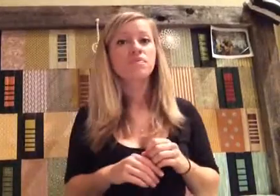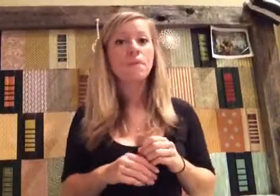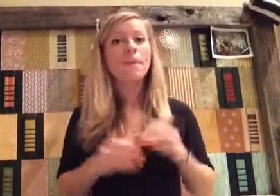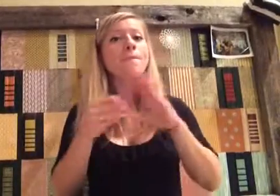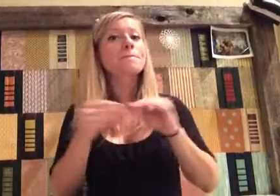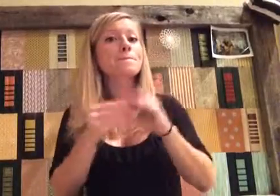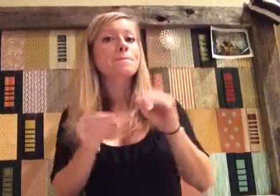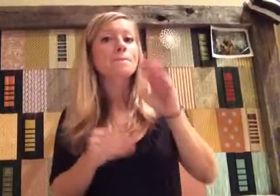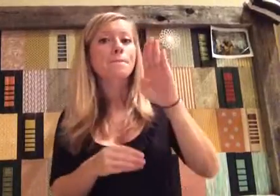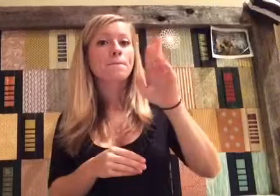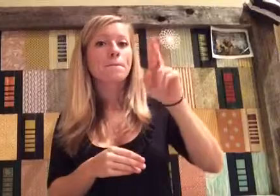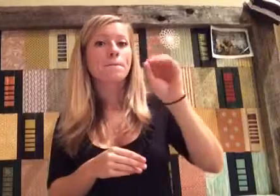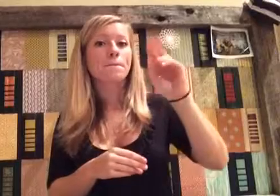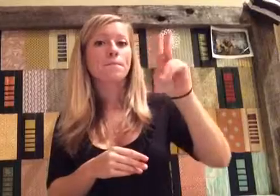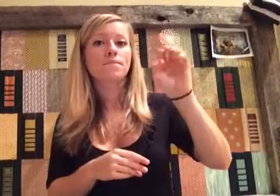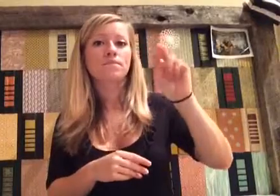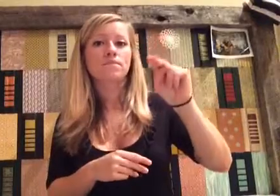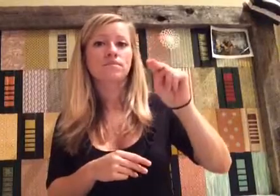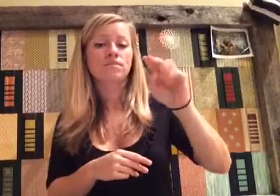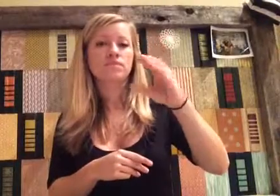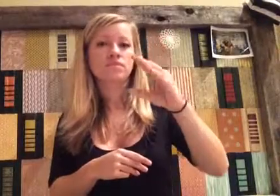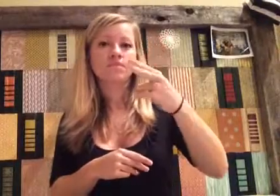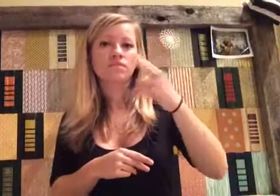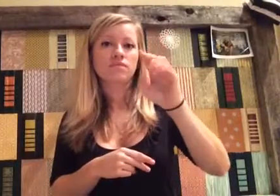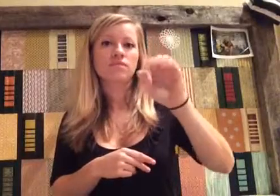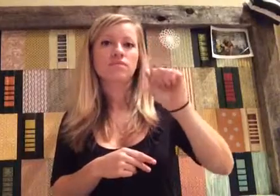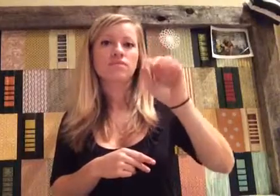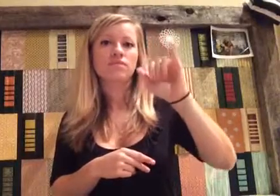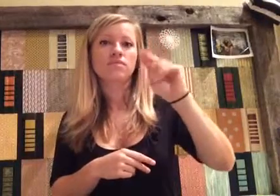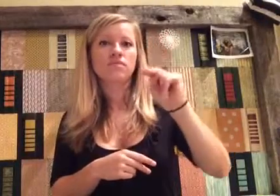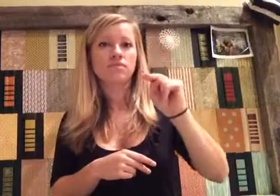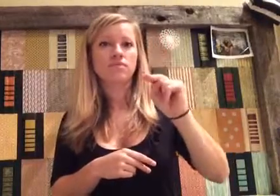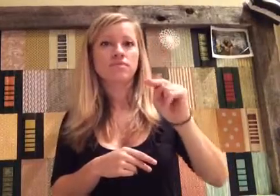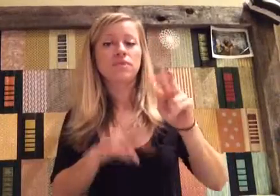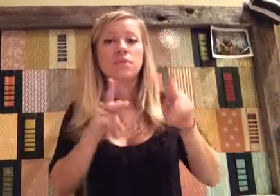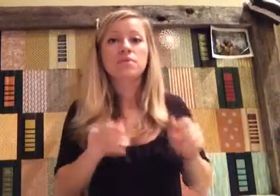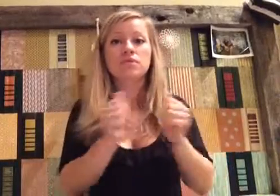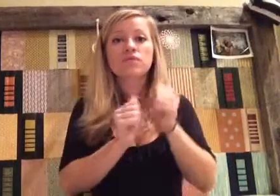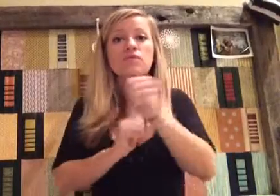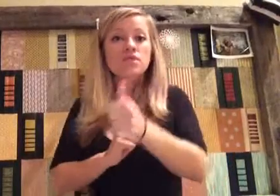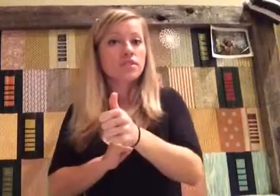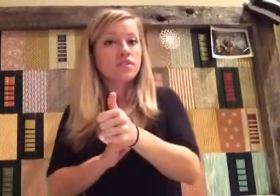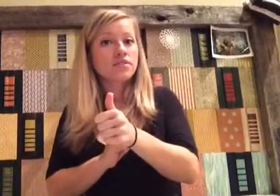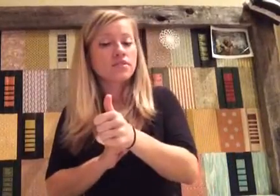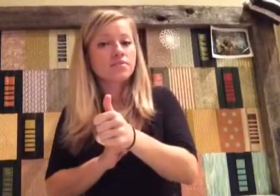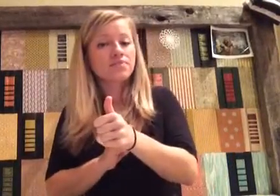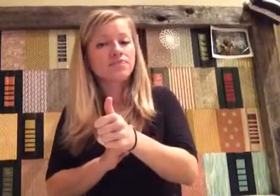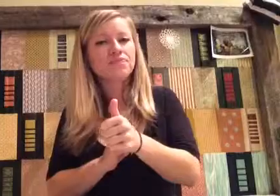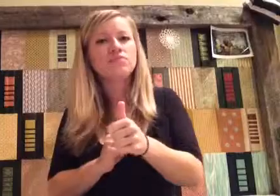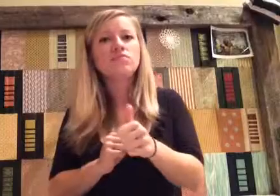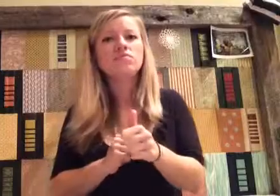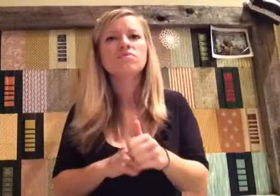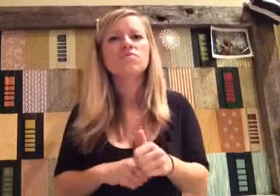main character in the story is not very confident and hates his crooked teeth. He thinks that